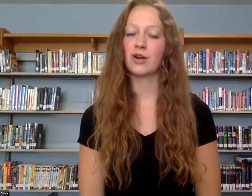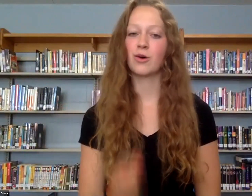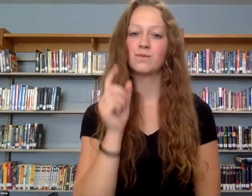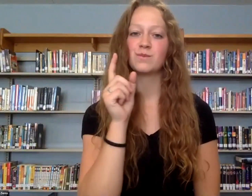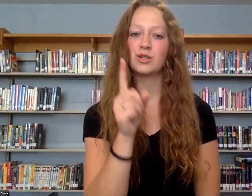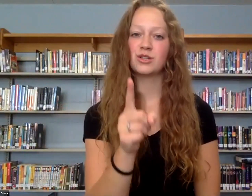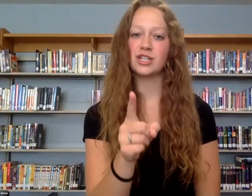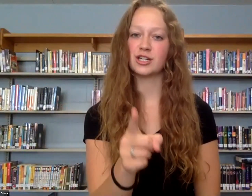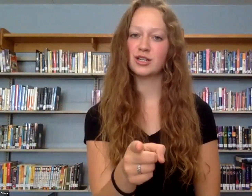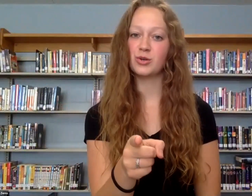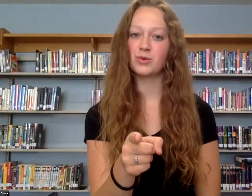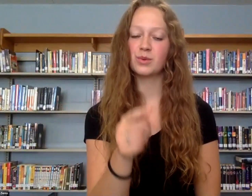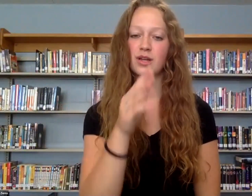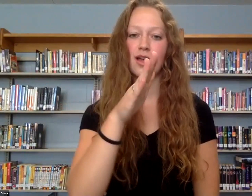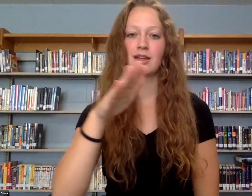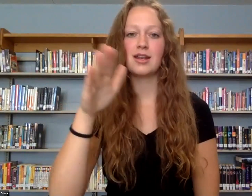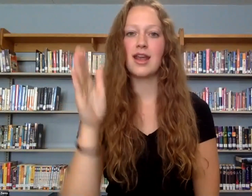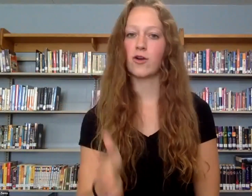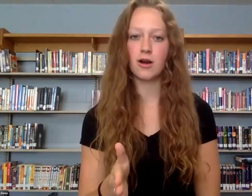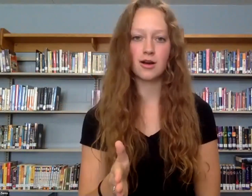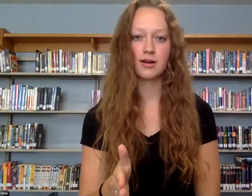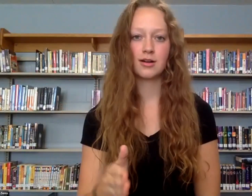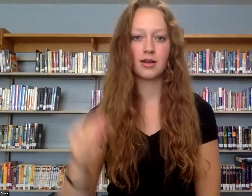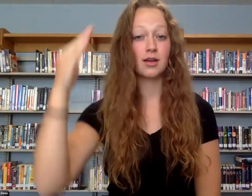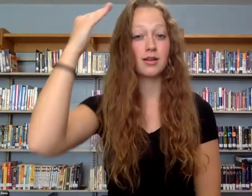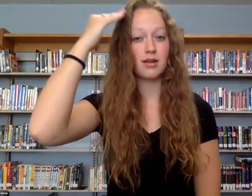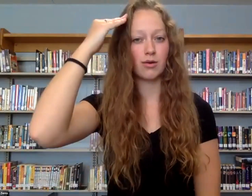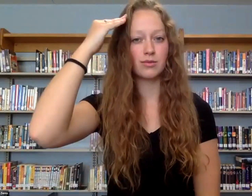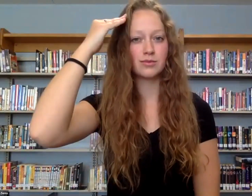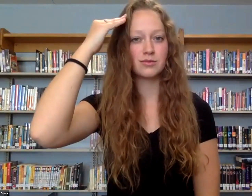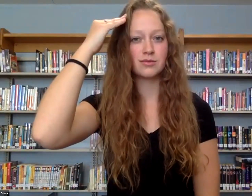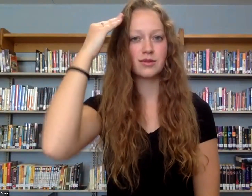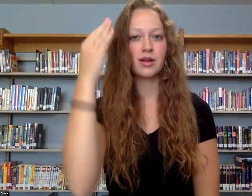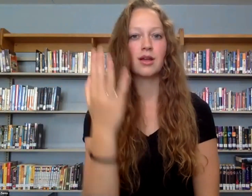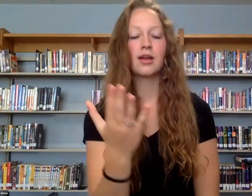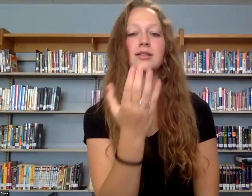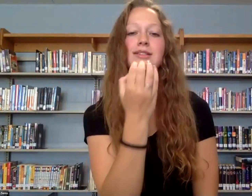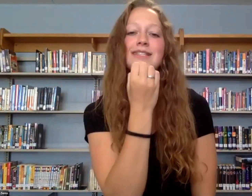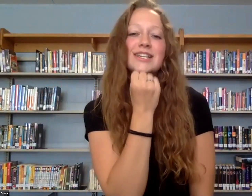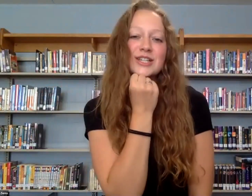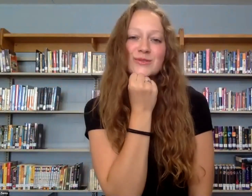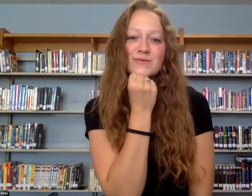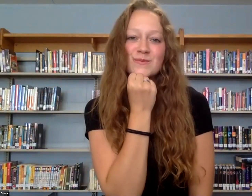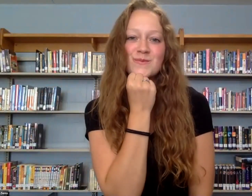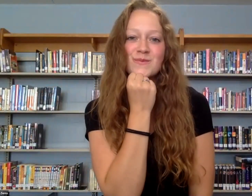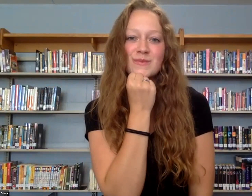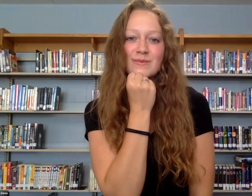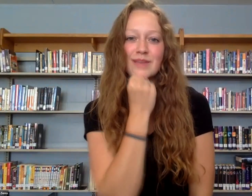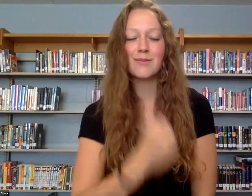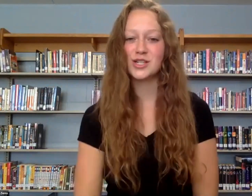know, dear. You never know, dear, how much I